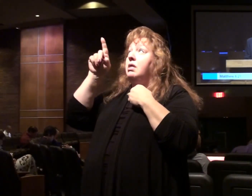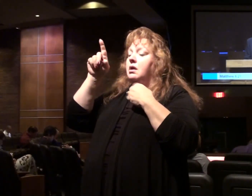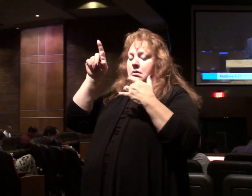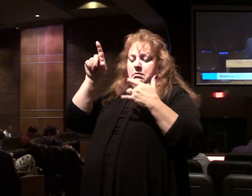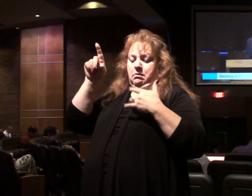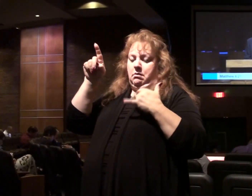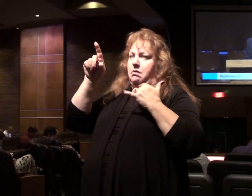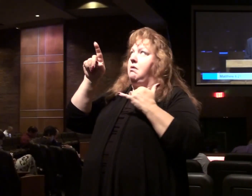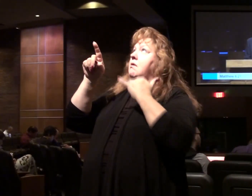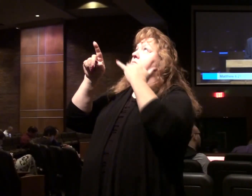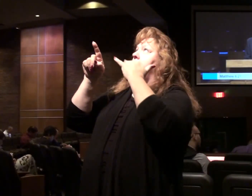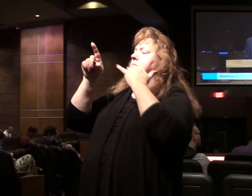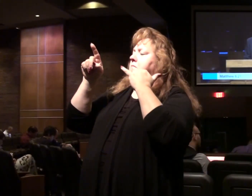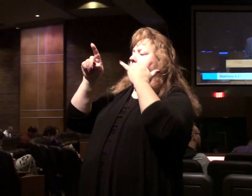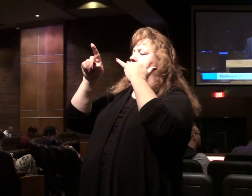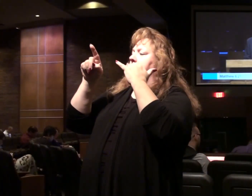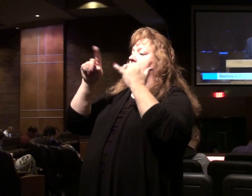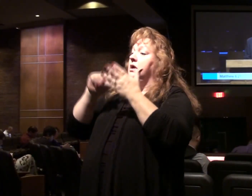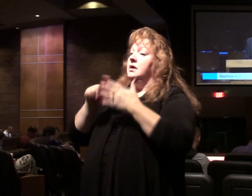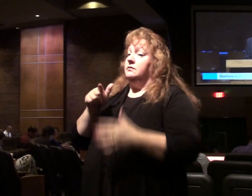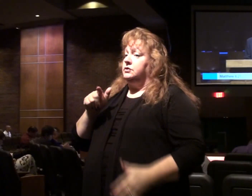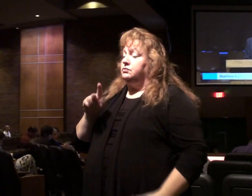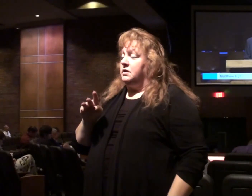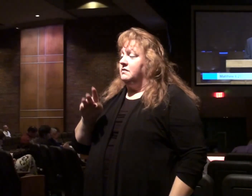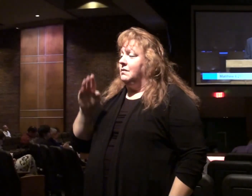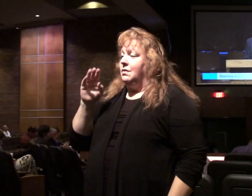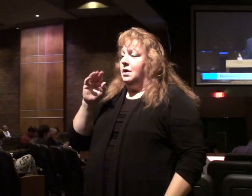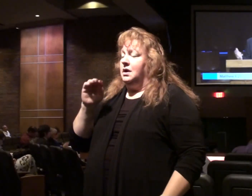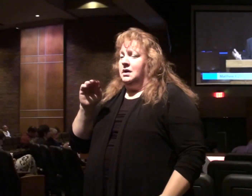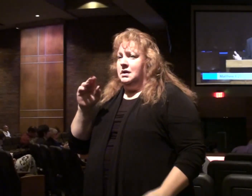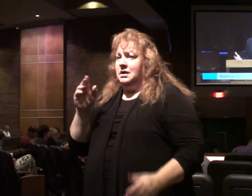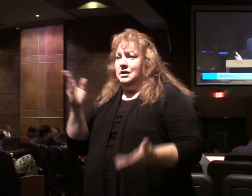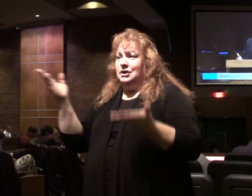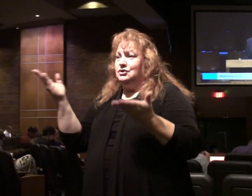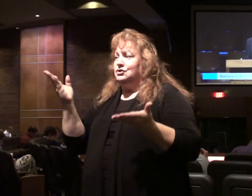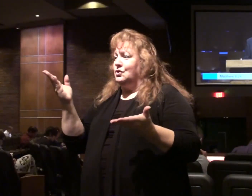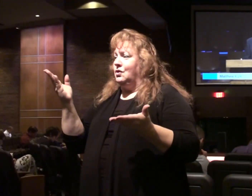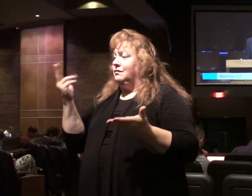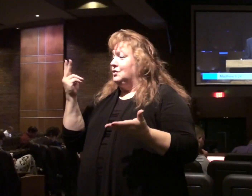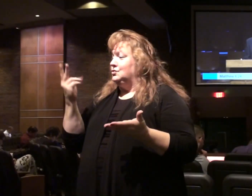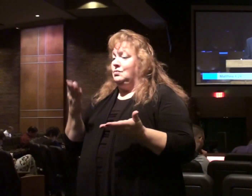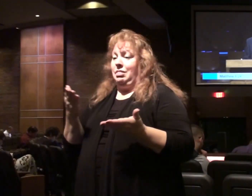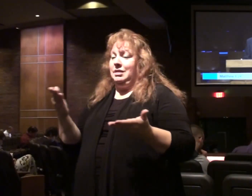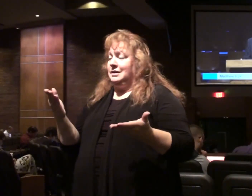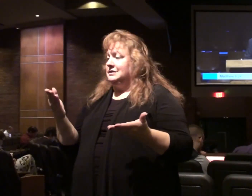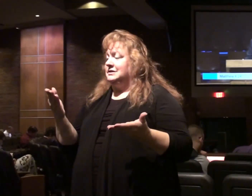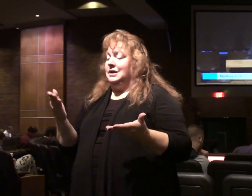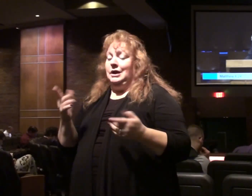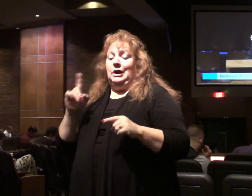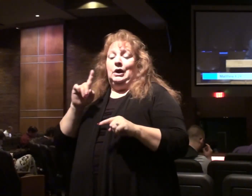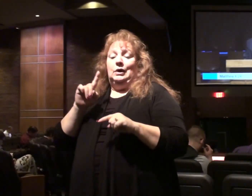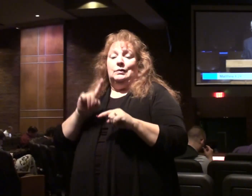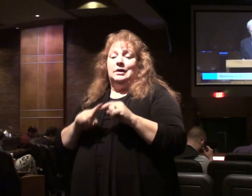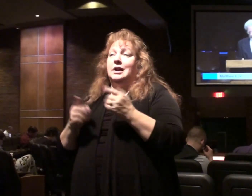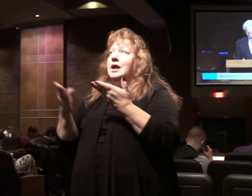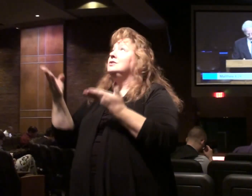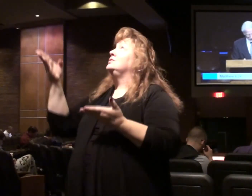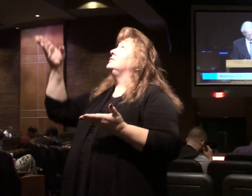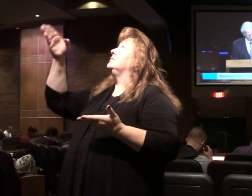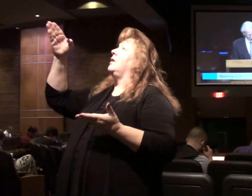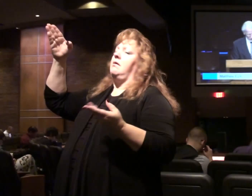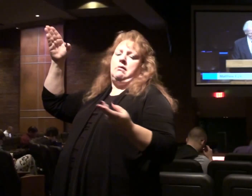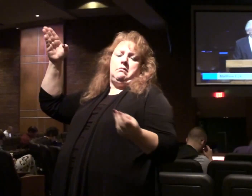be also. Verse 24, no man can serve two masters. You cannot serve God and